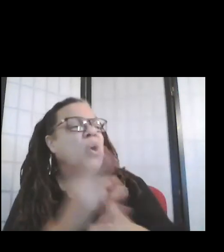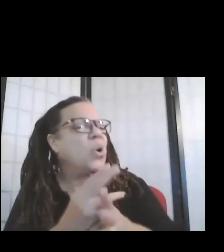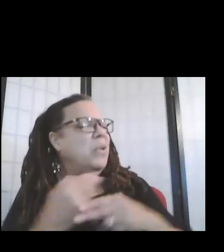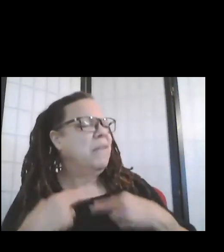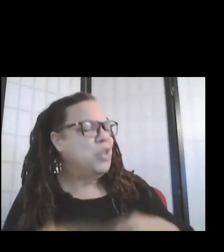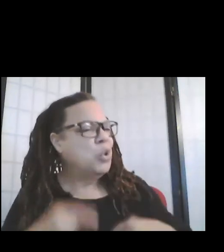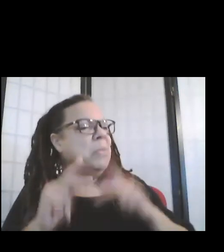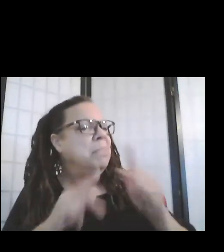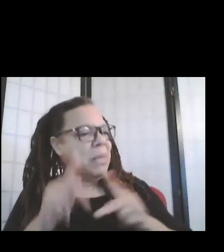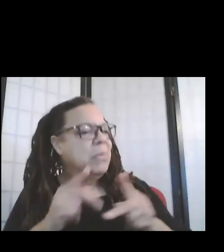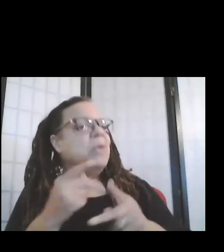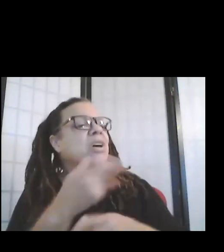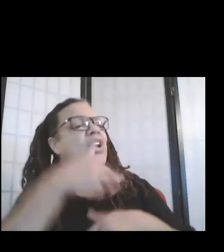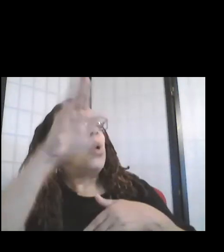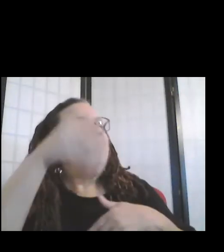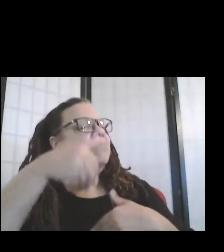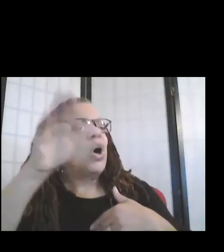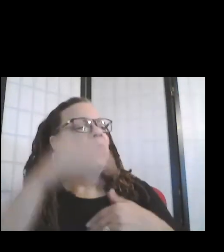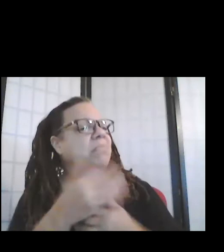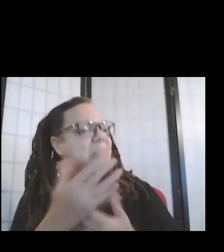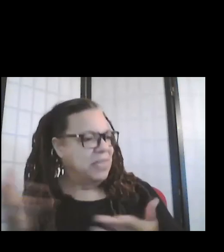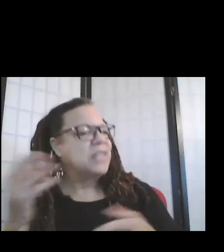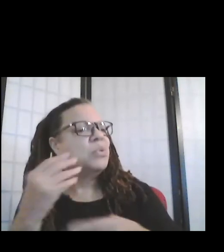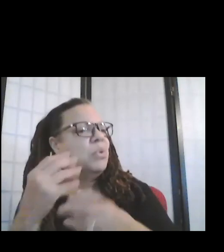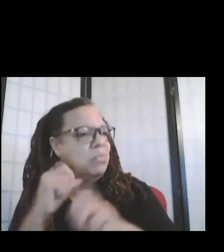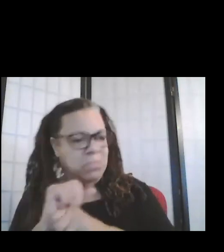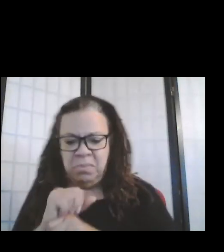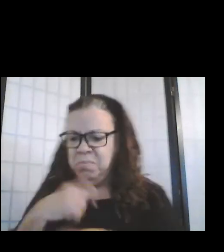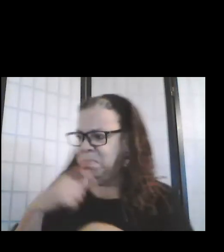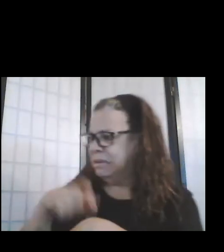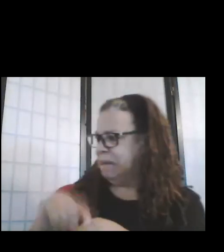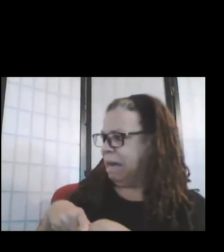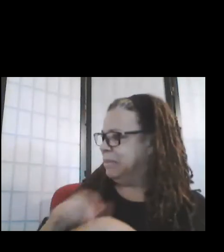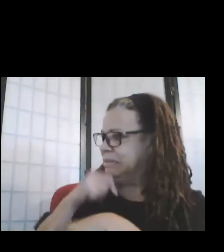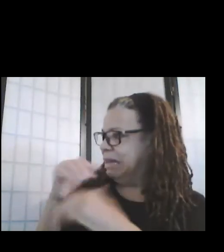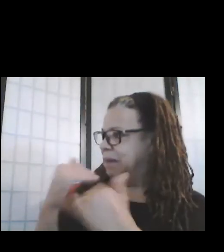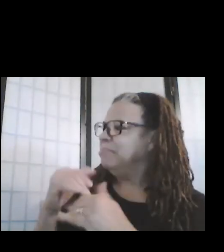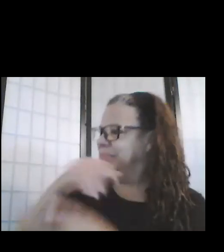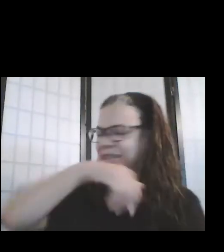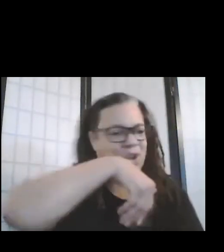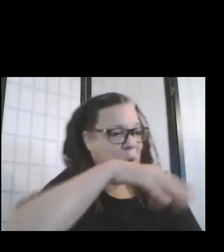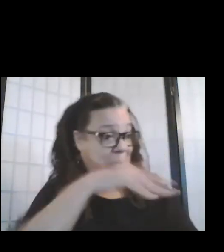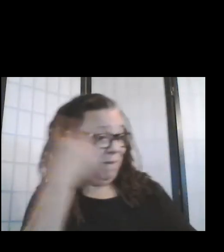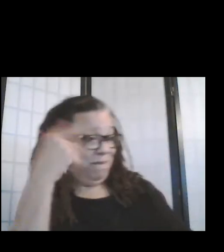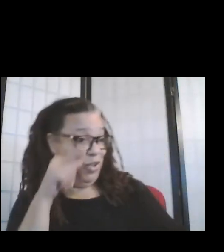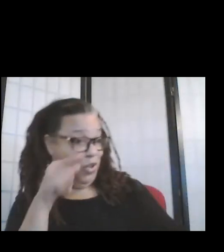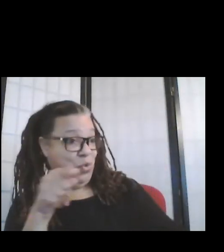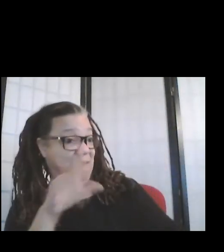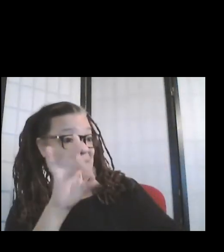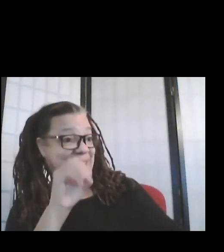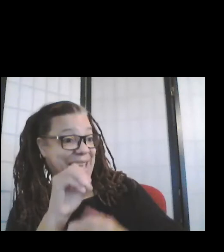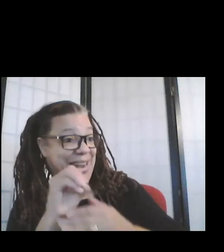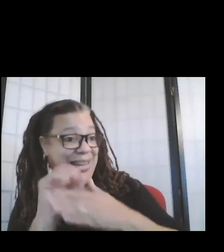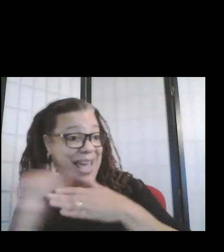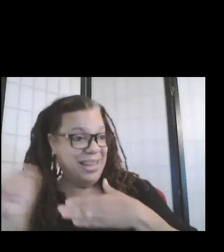Things will work out. Go. But the time isn't up yet. That's all right. Yeah, but for $80, forget